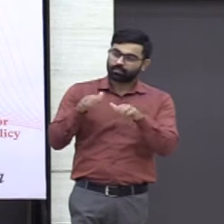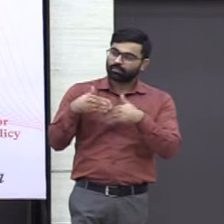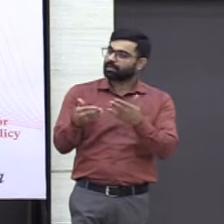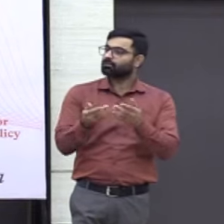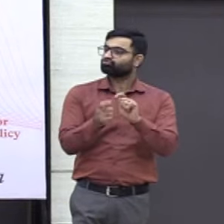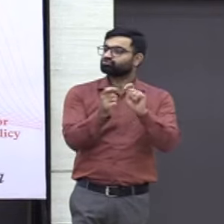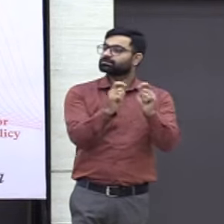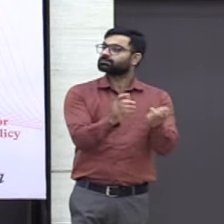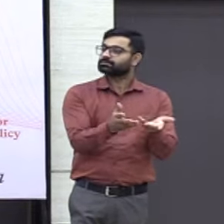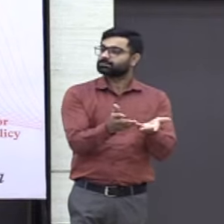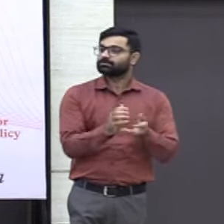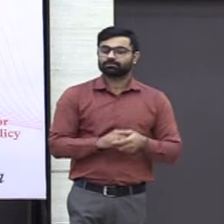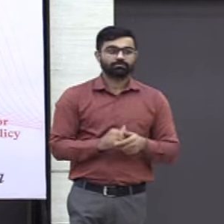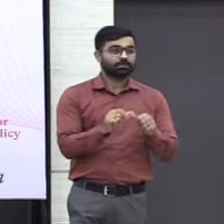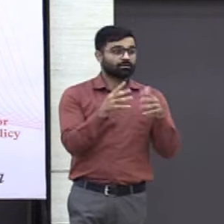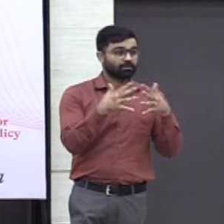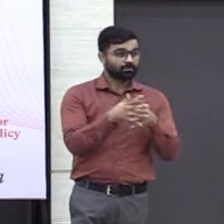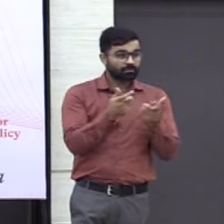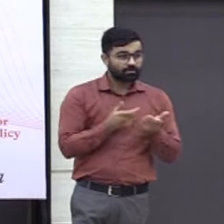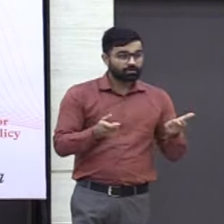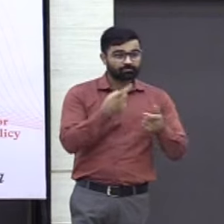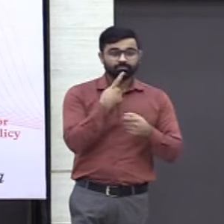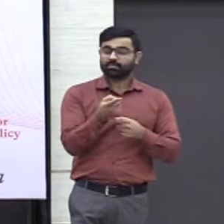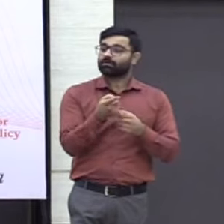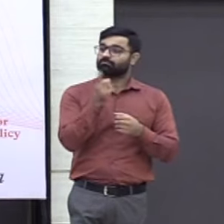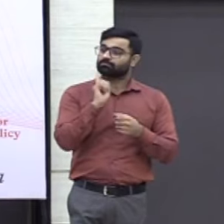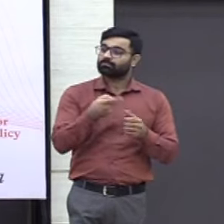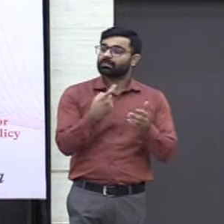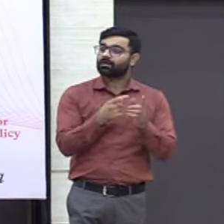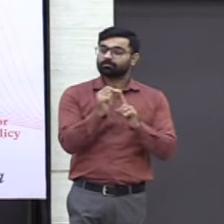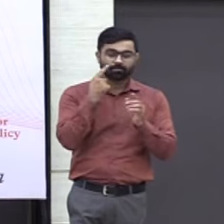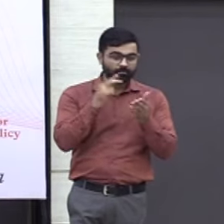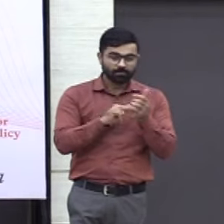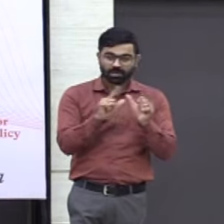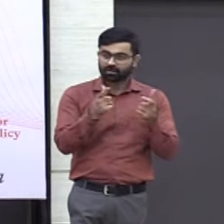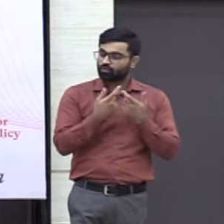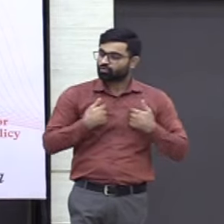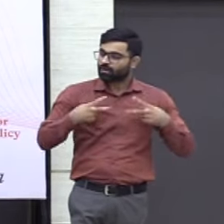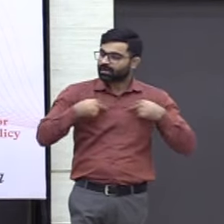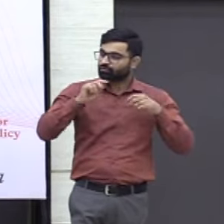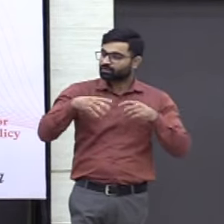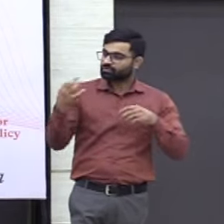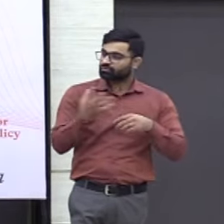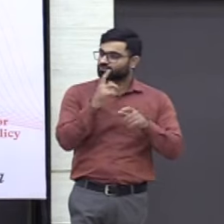amendments. After law commissions have sat, they have amended the penal code. They, in fact, we have the new code of criminal procedure,